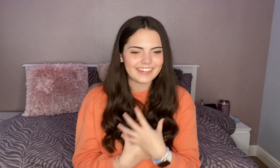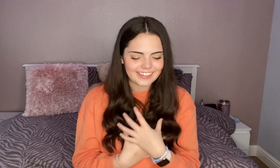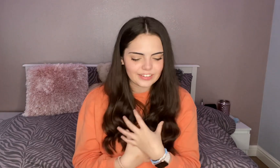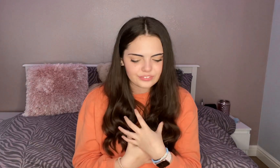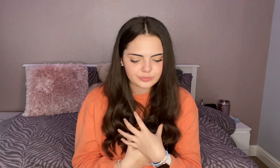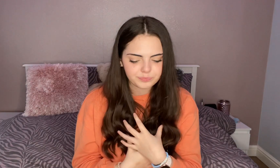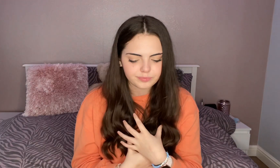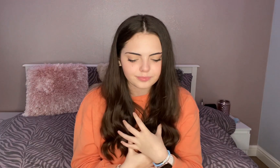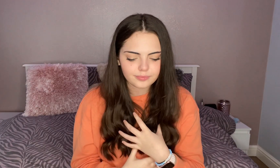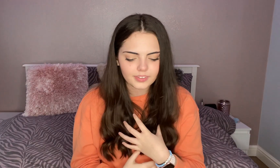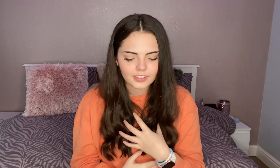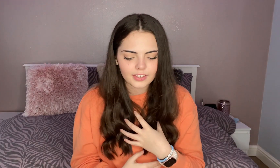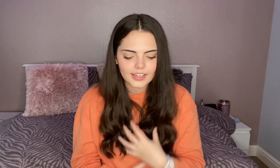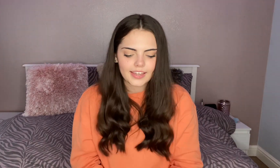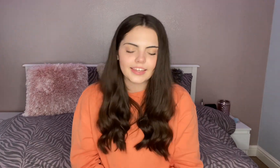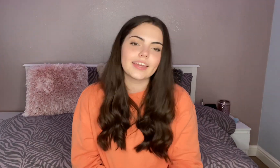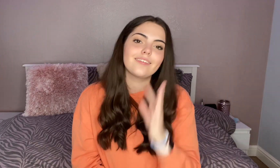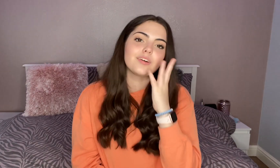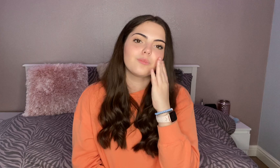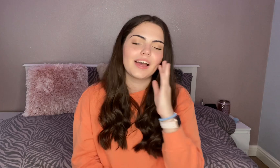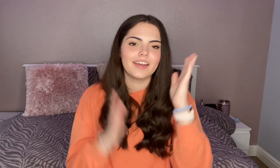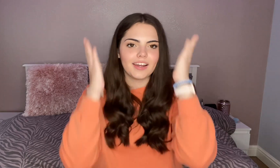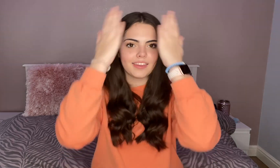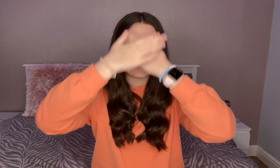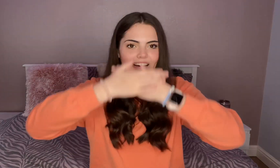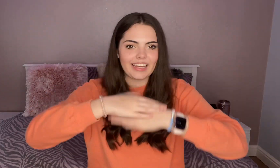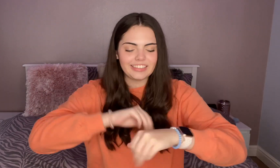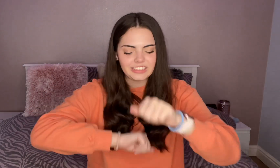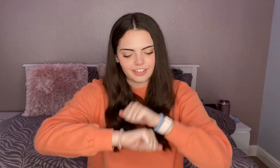of. Even when the night